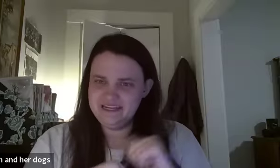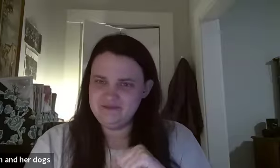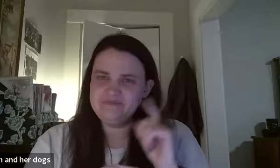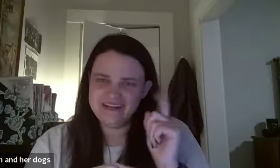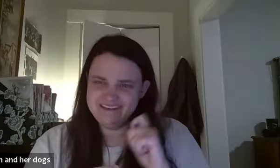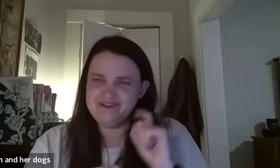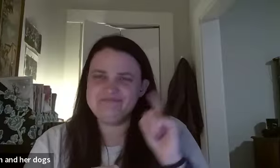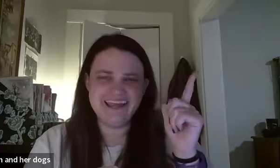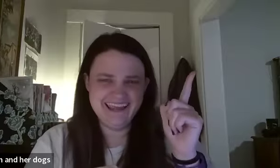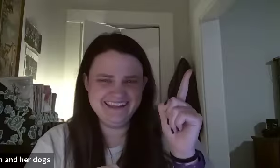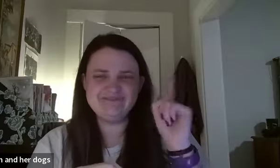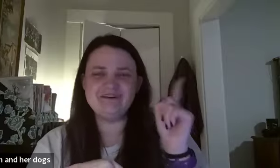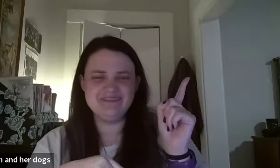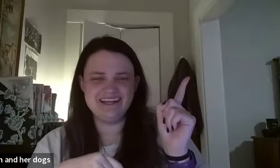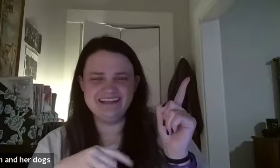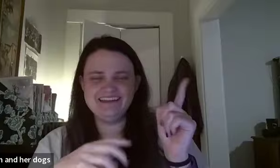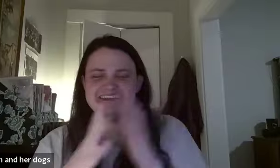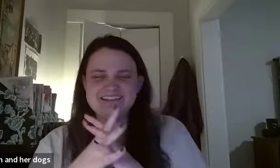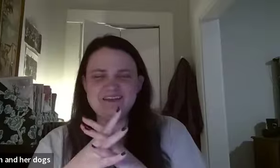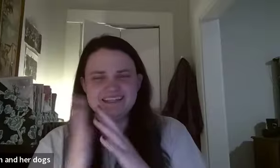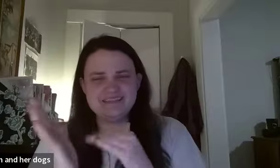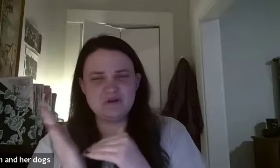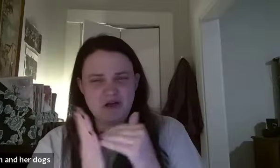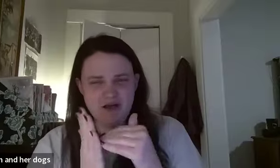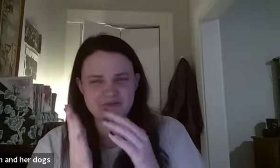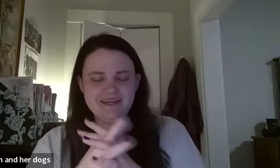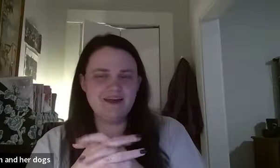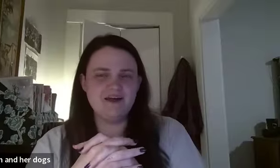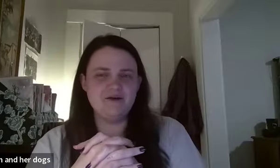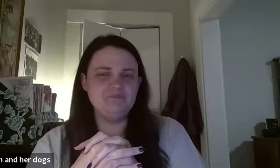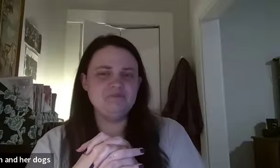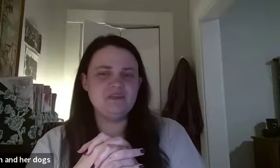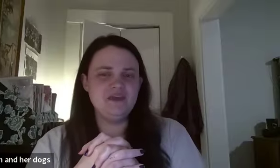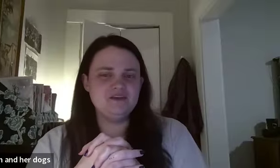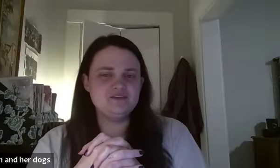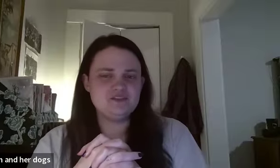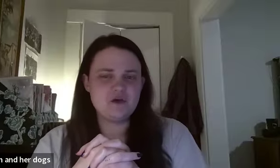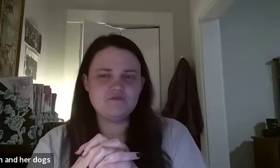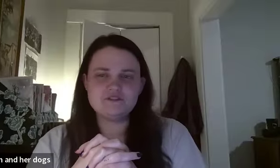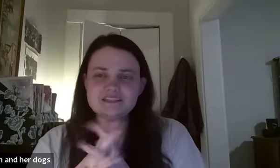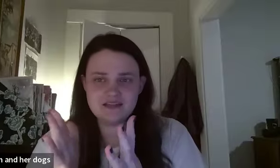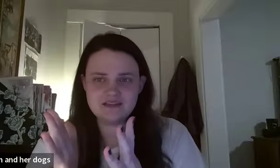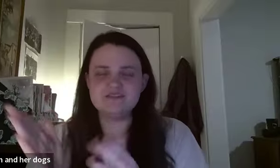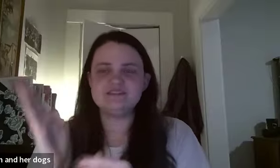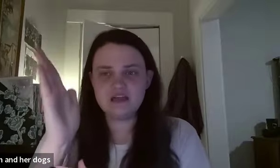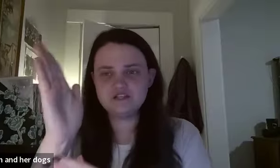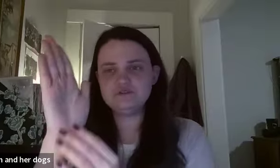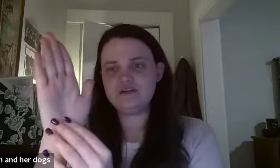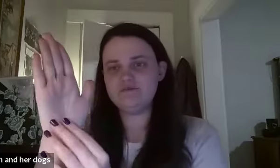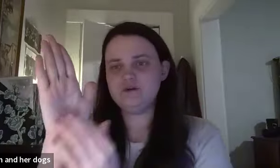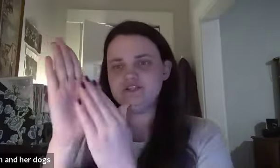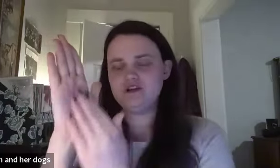1 minute, 1 minute, 1 minute, 1 minute. That is something I see more common. So for second, this actual sign for it is you're gonna have